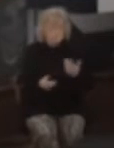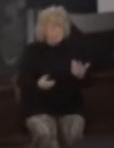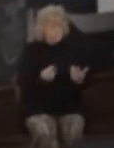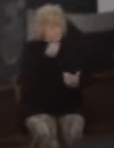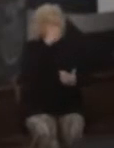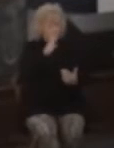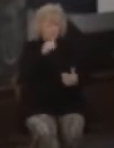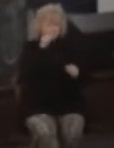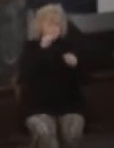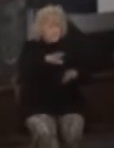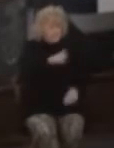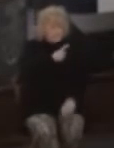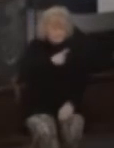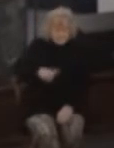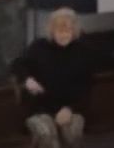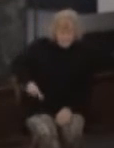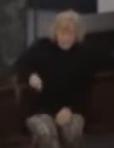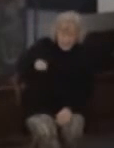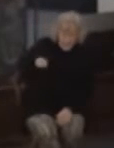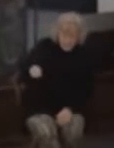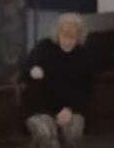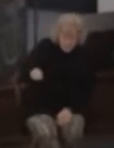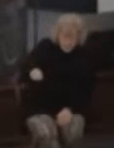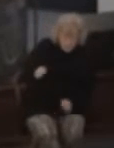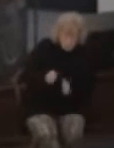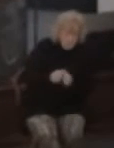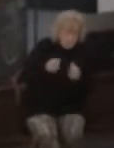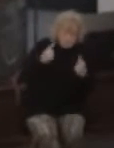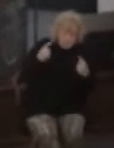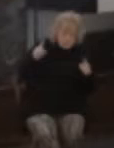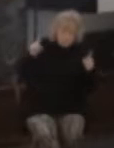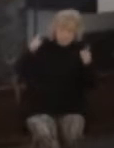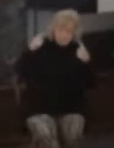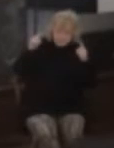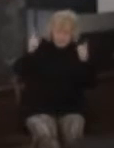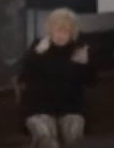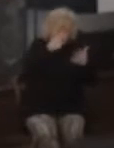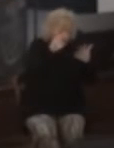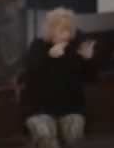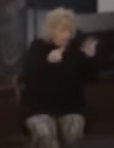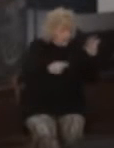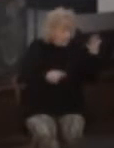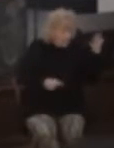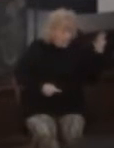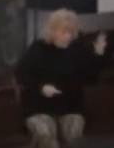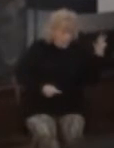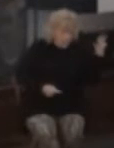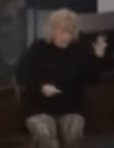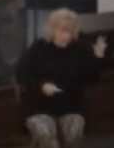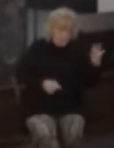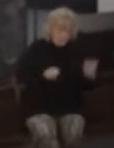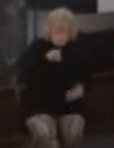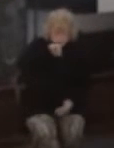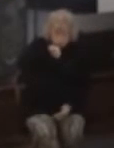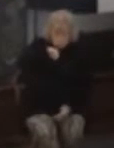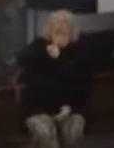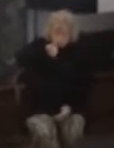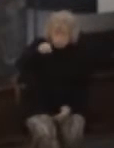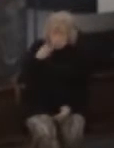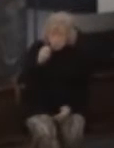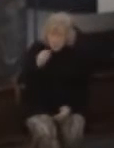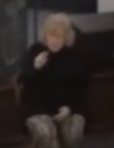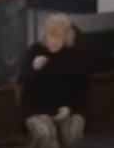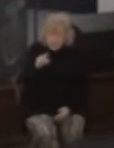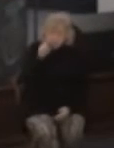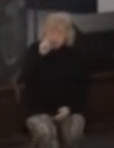God was blessing David with a lot of success. If anyone should have been jealous or afraid of David, you would have thought